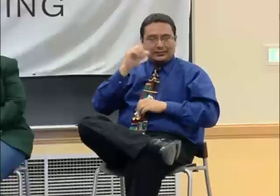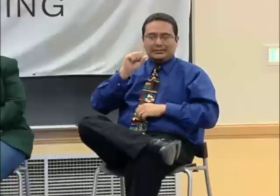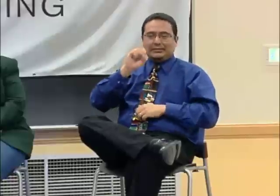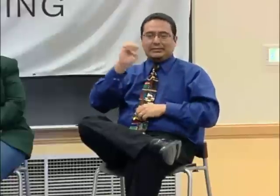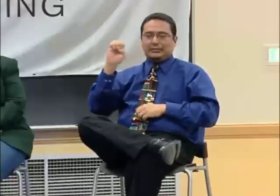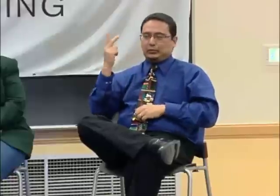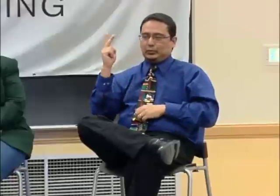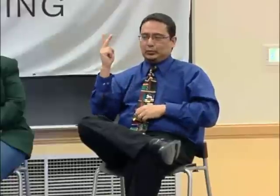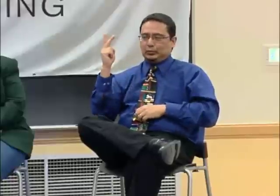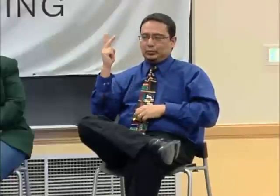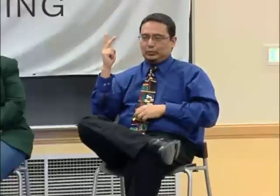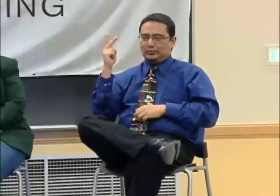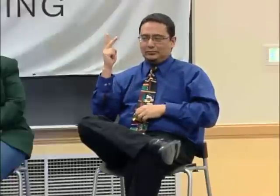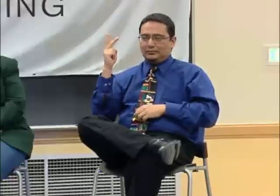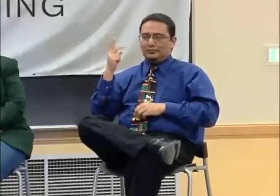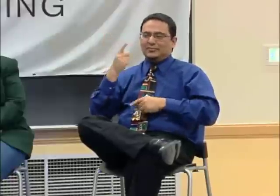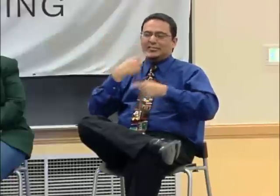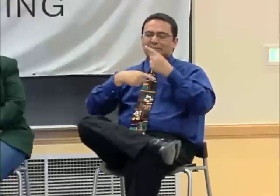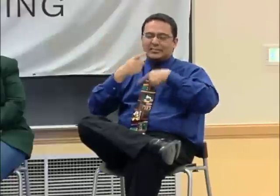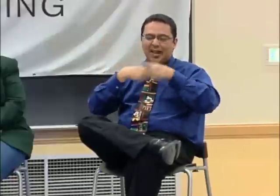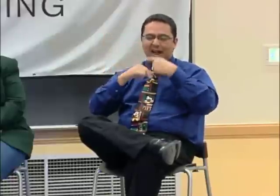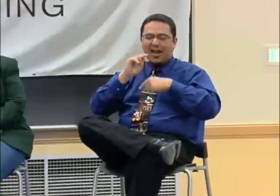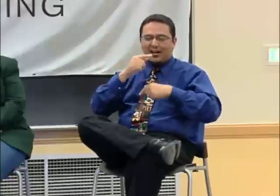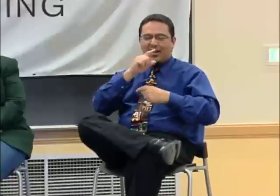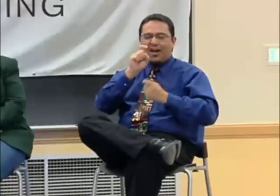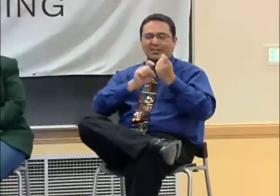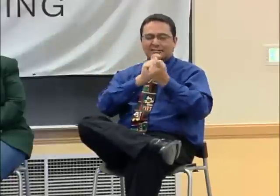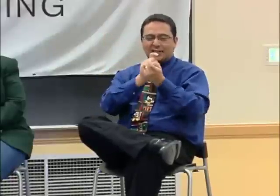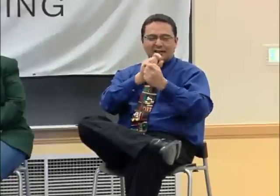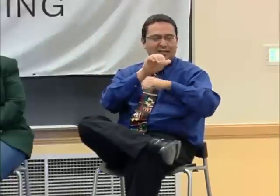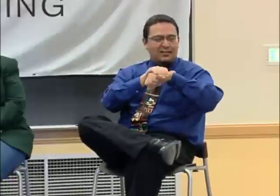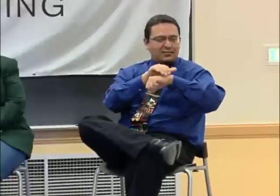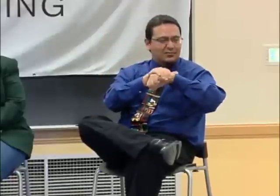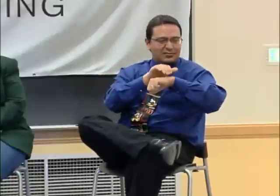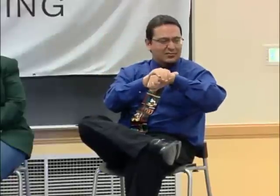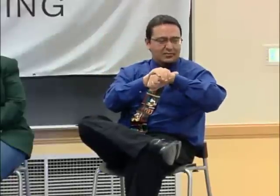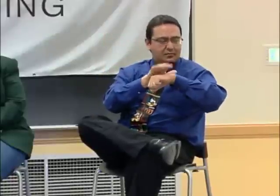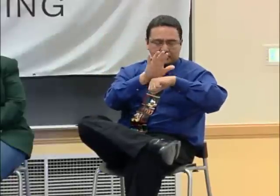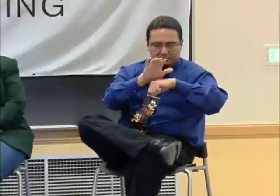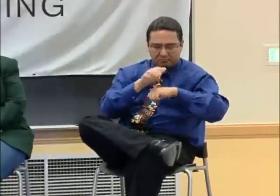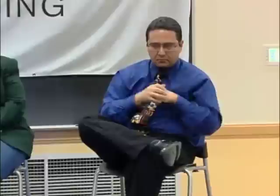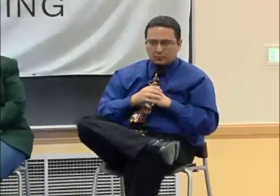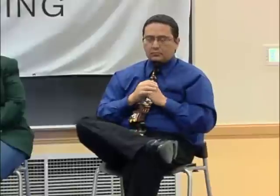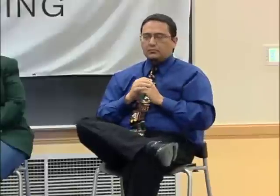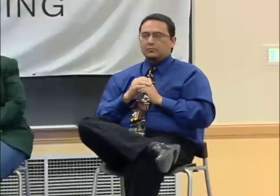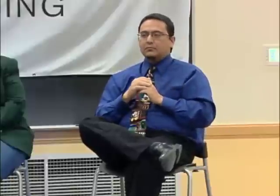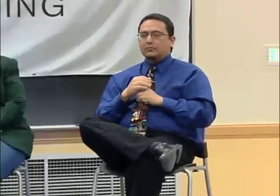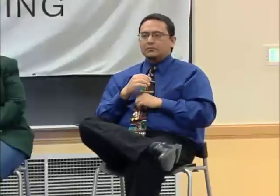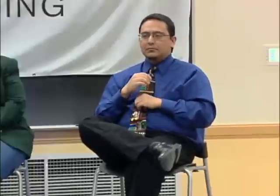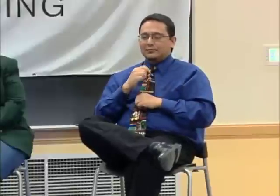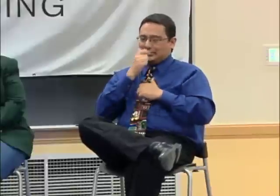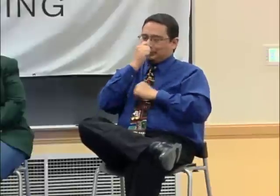Later in my experience, a woman teacher showed up, and she signed C2, which is signing exact English.